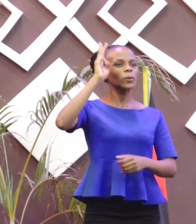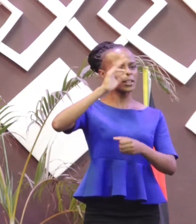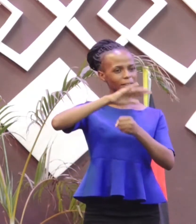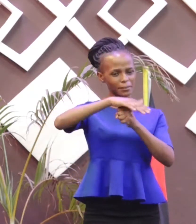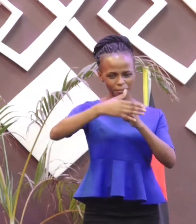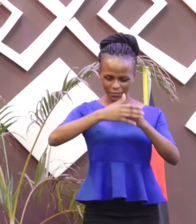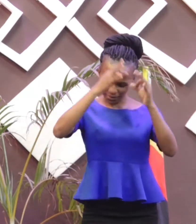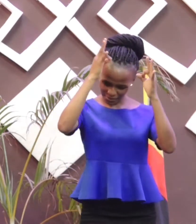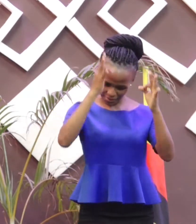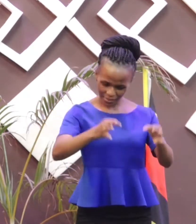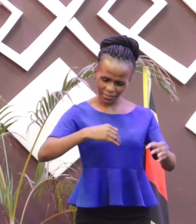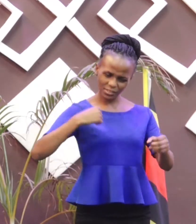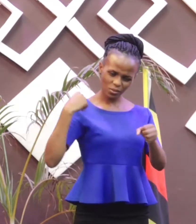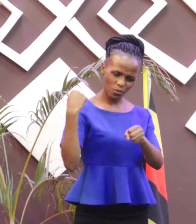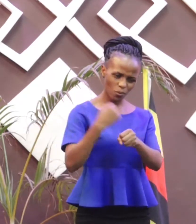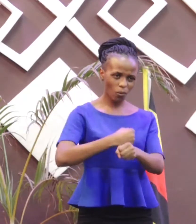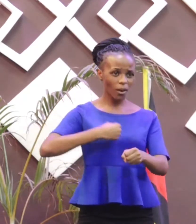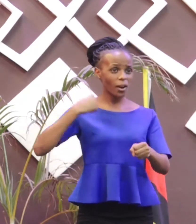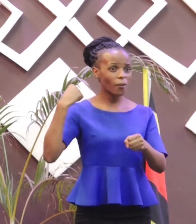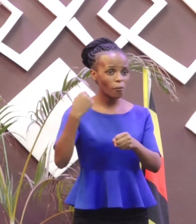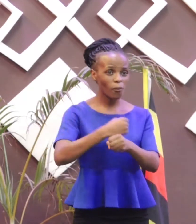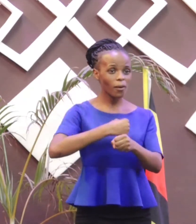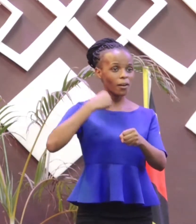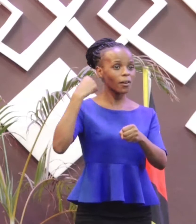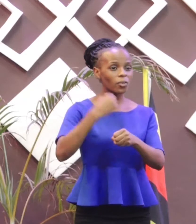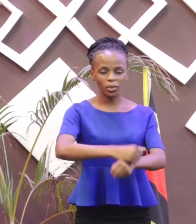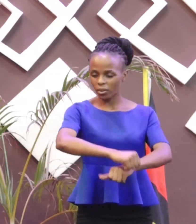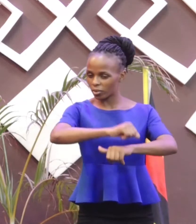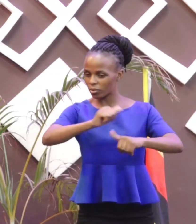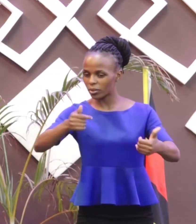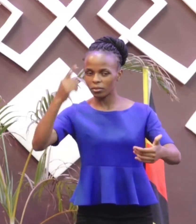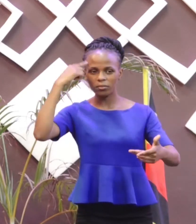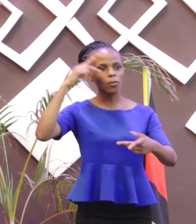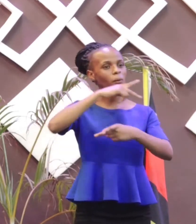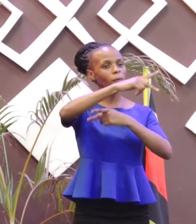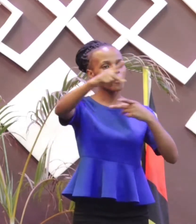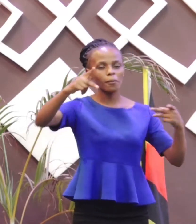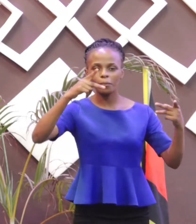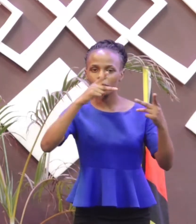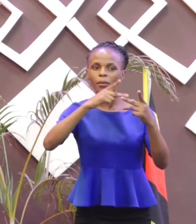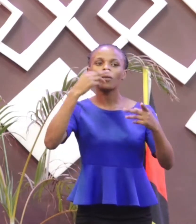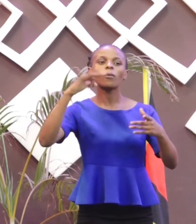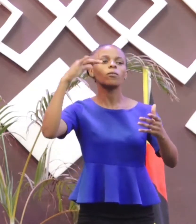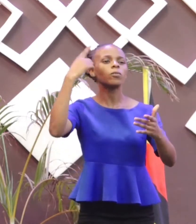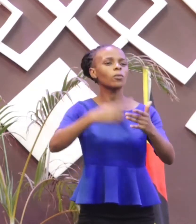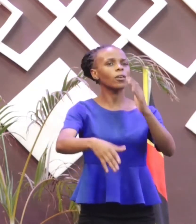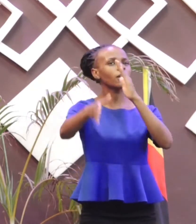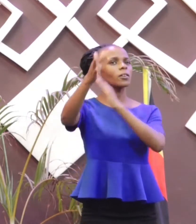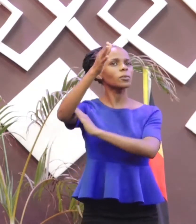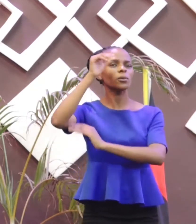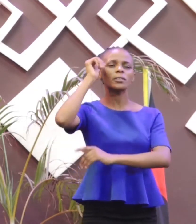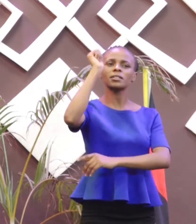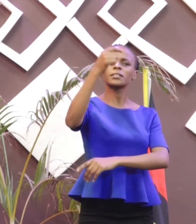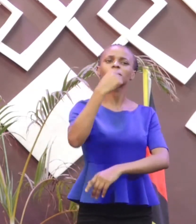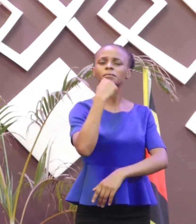to work out just for the perfection of what God said. Katonda agenda kukyusa buli kintu kiberenga